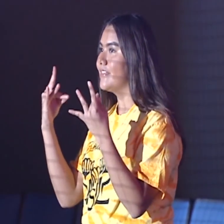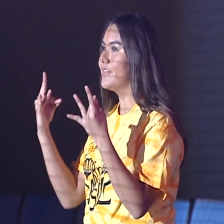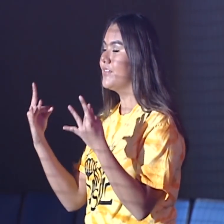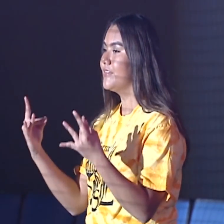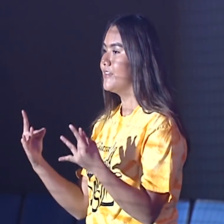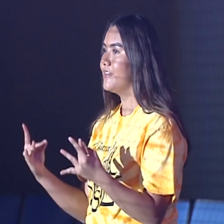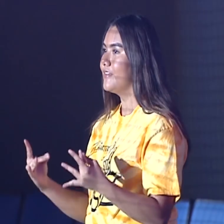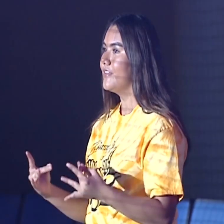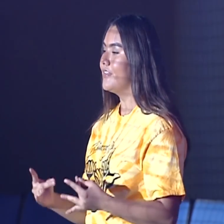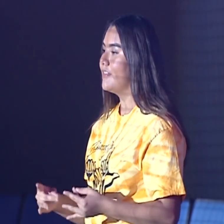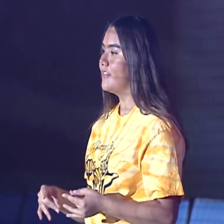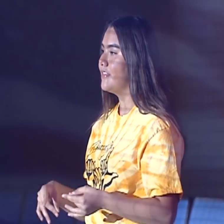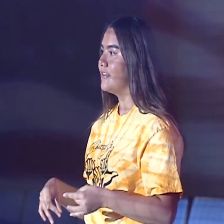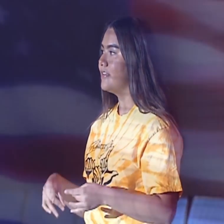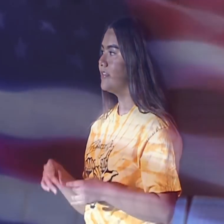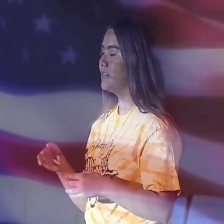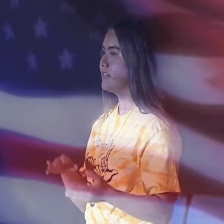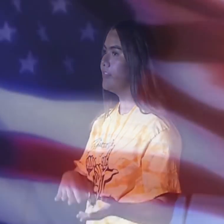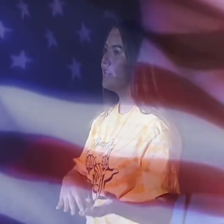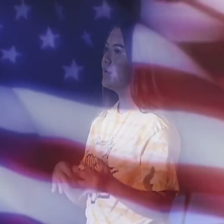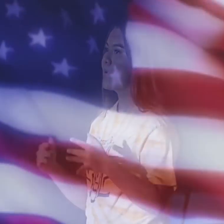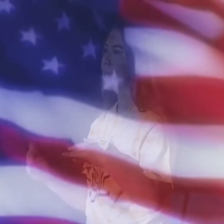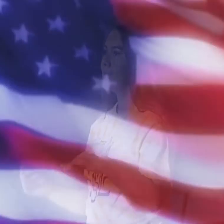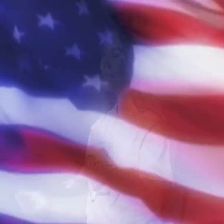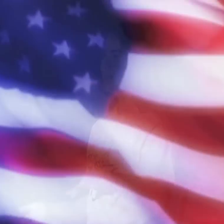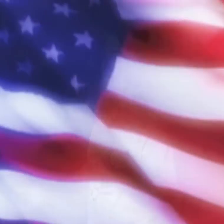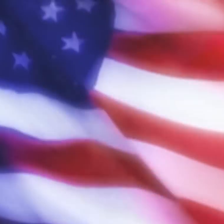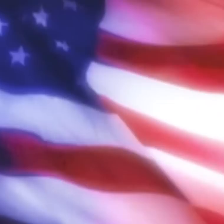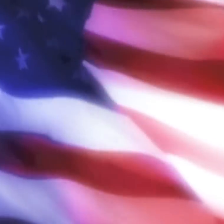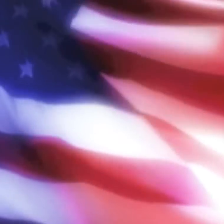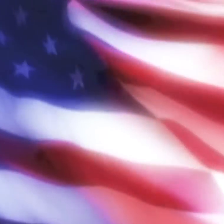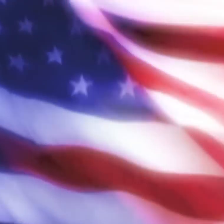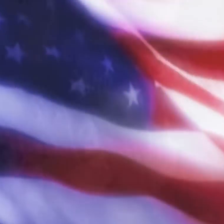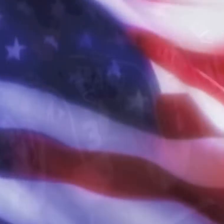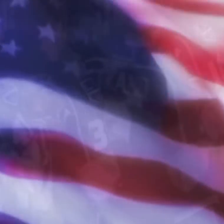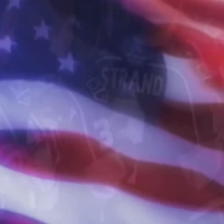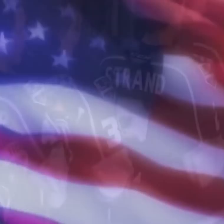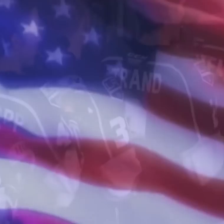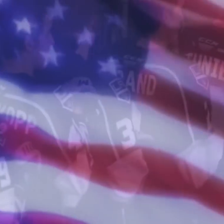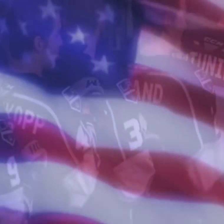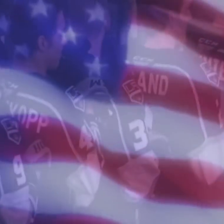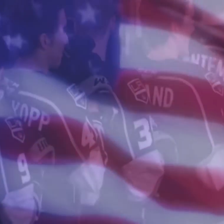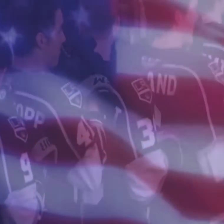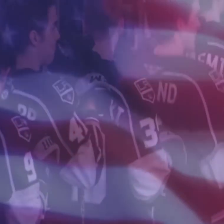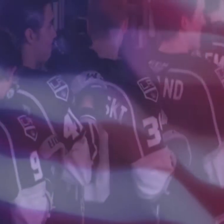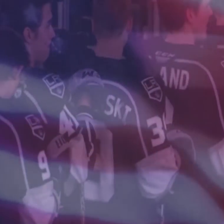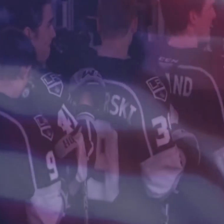perilous fight O'er the